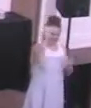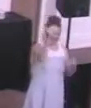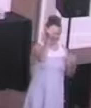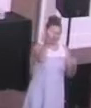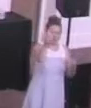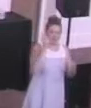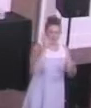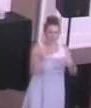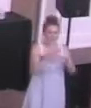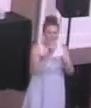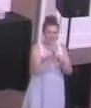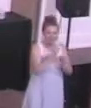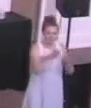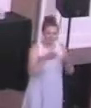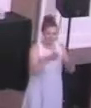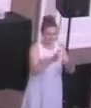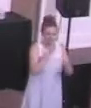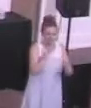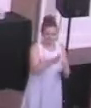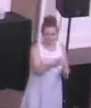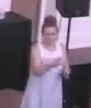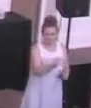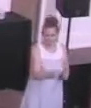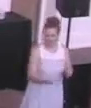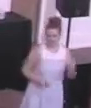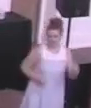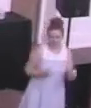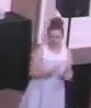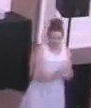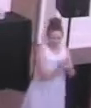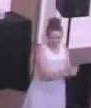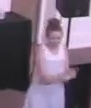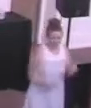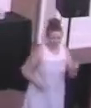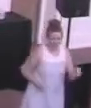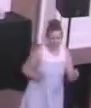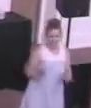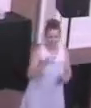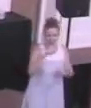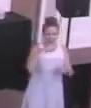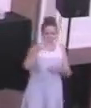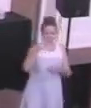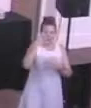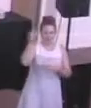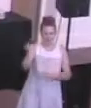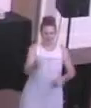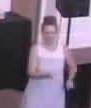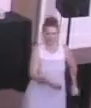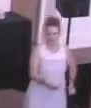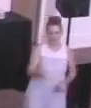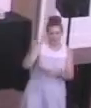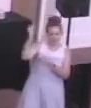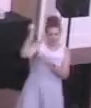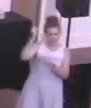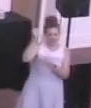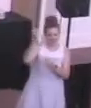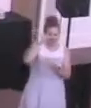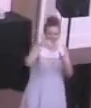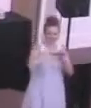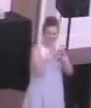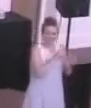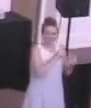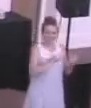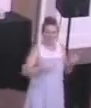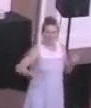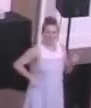He will make your path straight. We're running. Proverbs 3, 5. Here we go. Trust, trust, trust, trust, trust